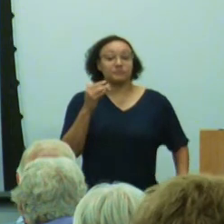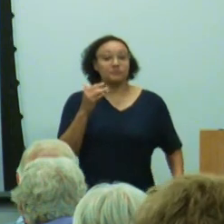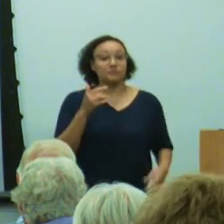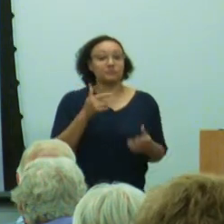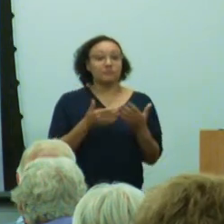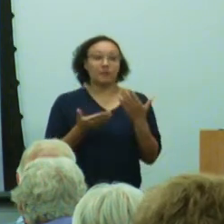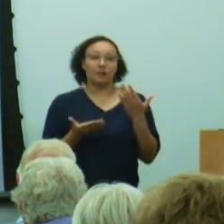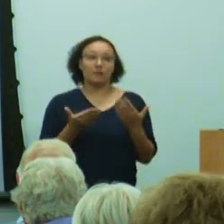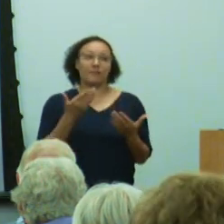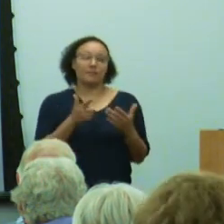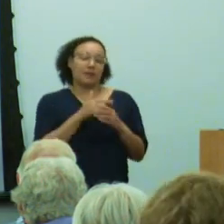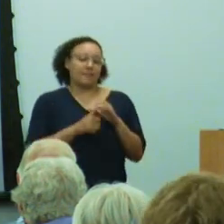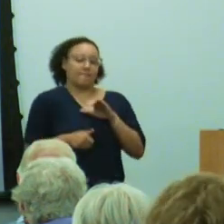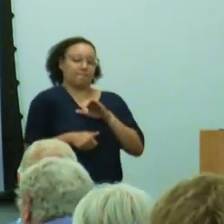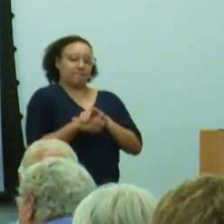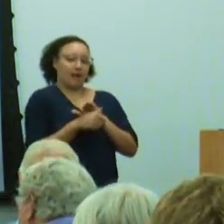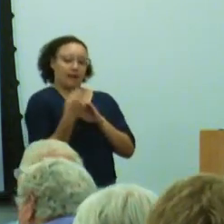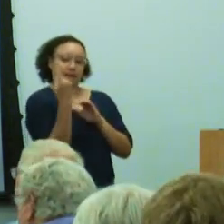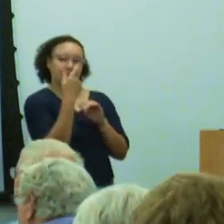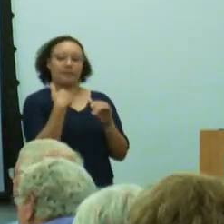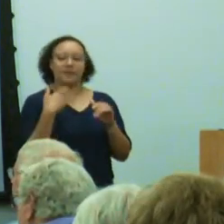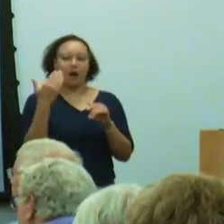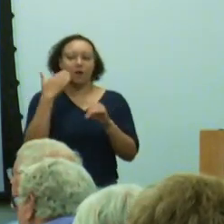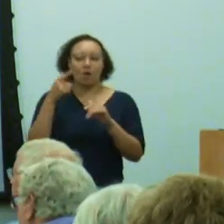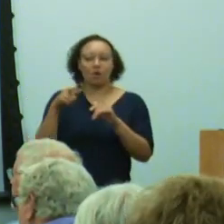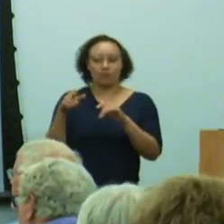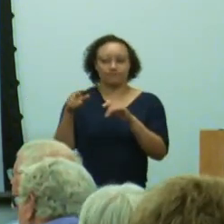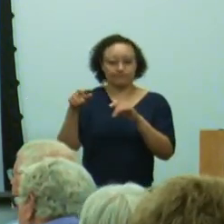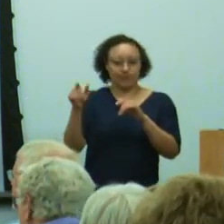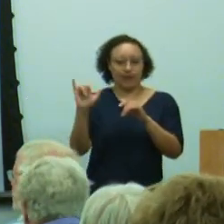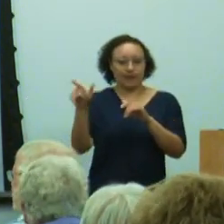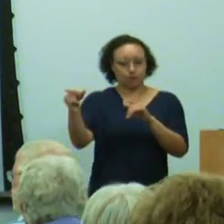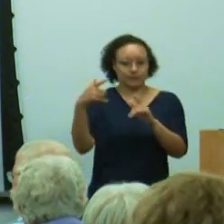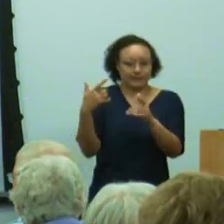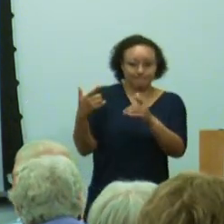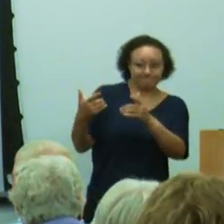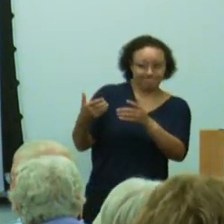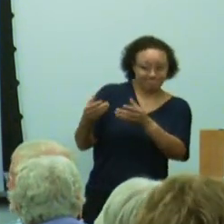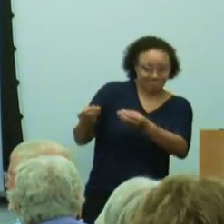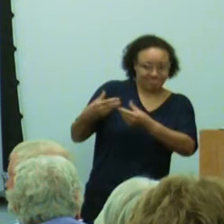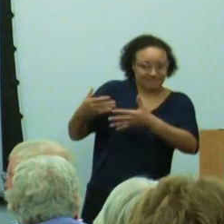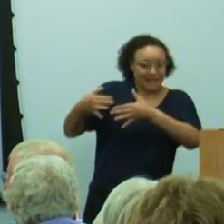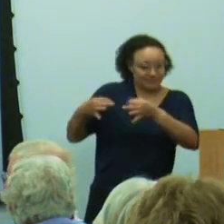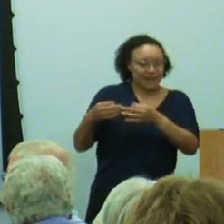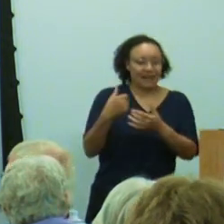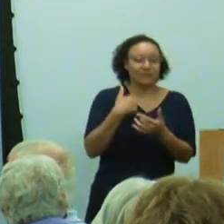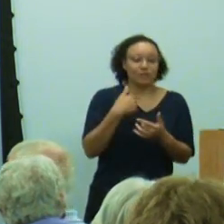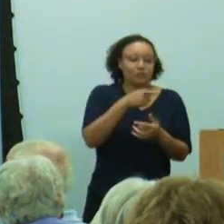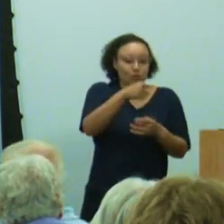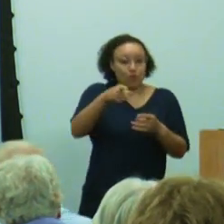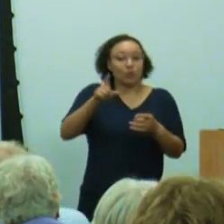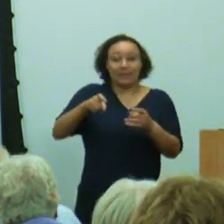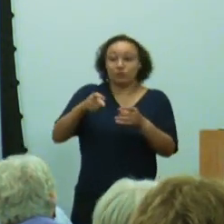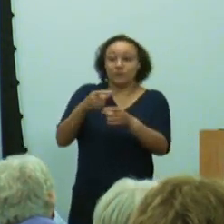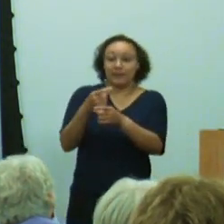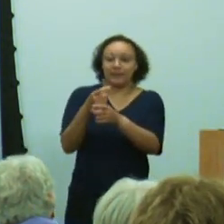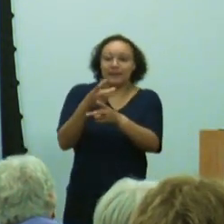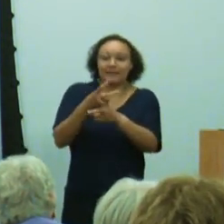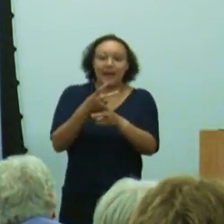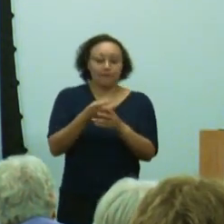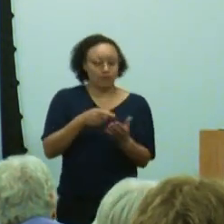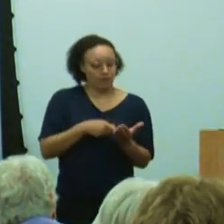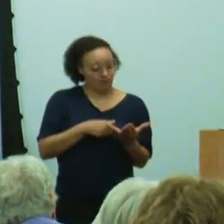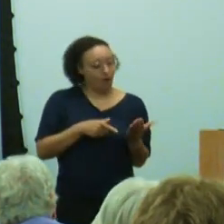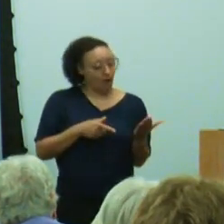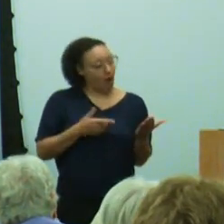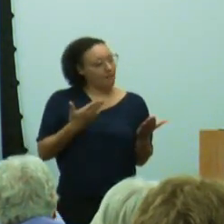wolf in sheep's clothing, as some people seem to indicate. So, you have to be careful about what sounds